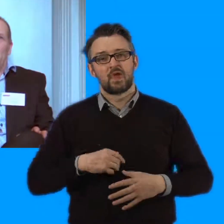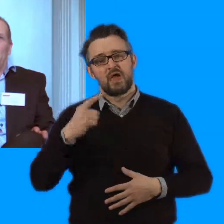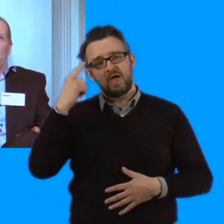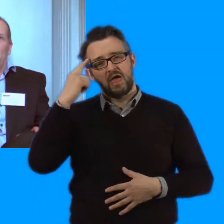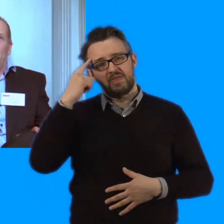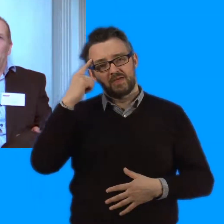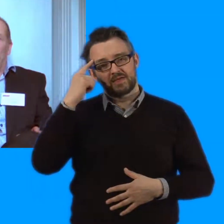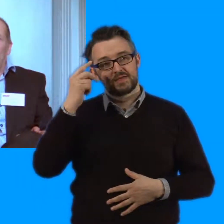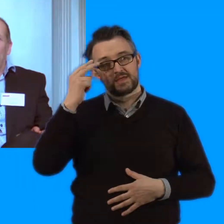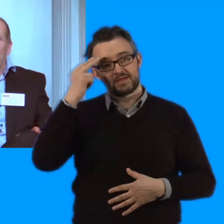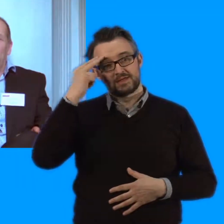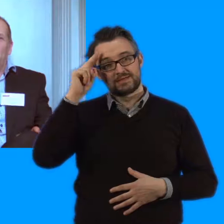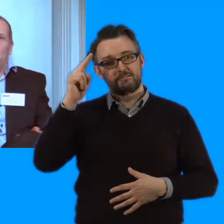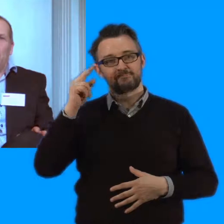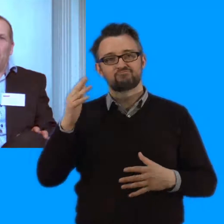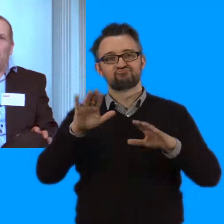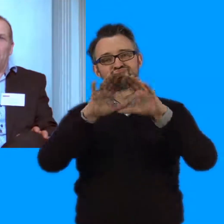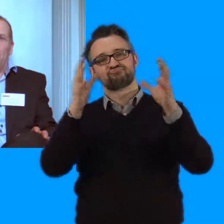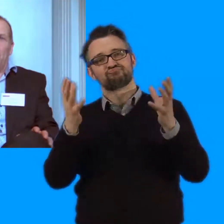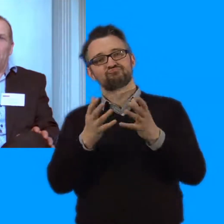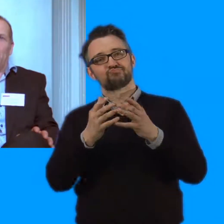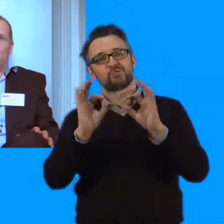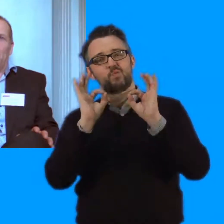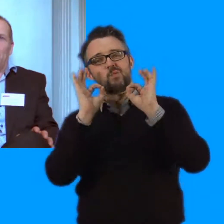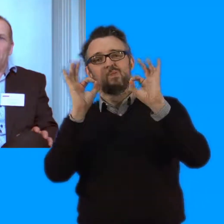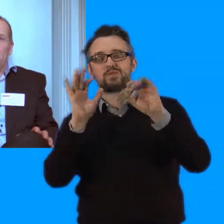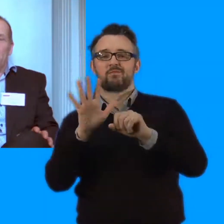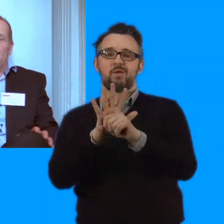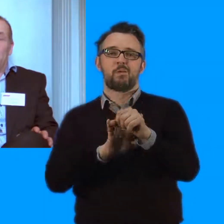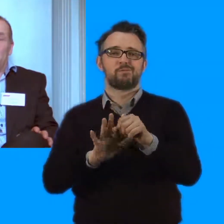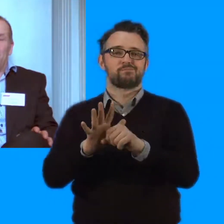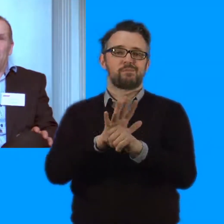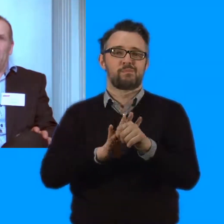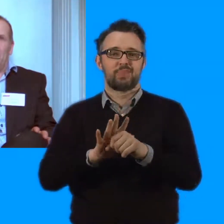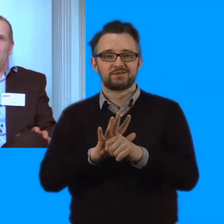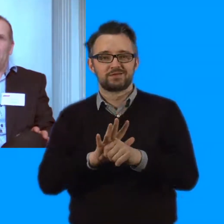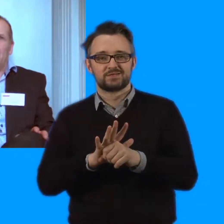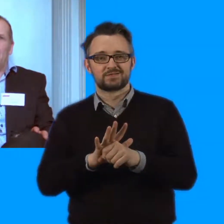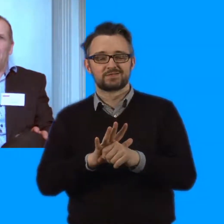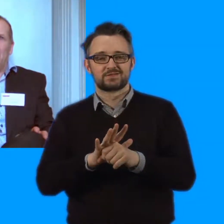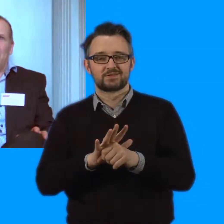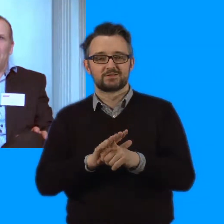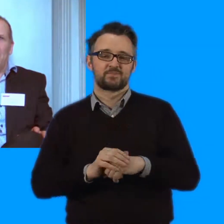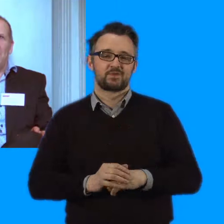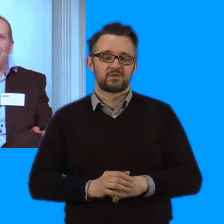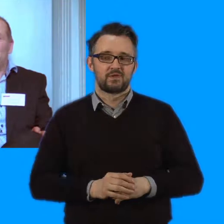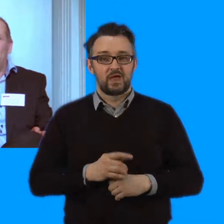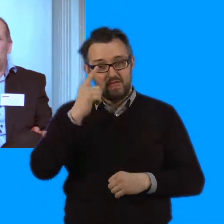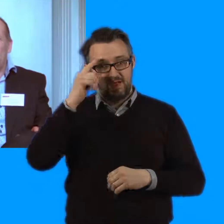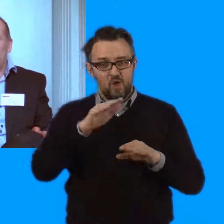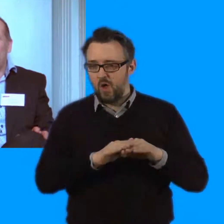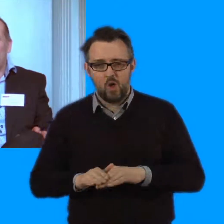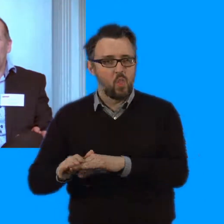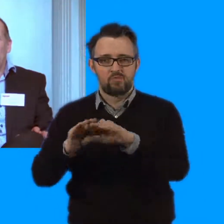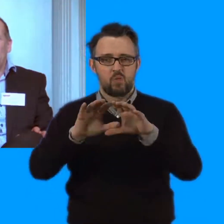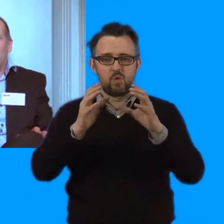Well, I think the name of the country would be Utopia. It would be a wonderful place. But as I say, I think it's everywhere.